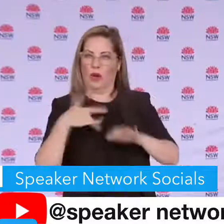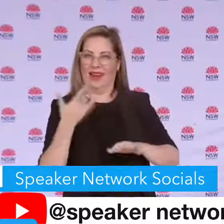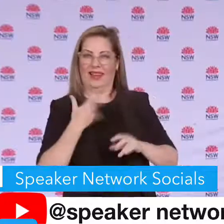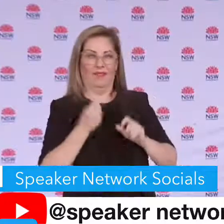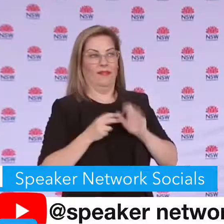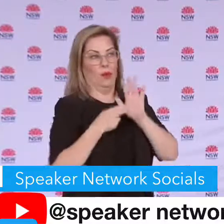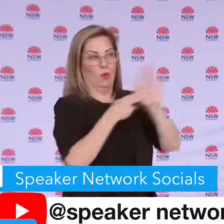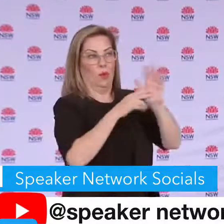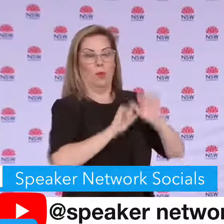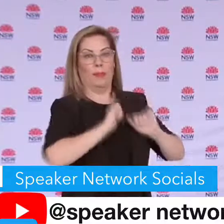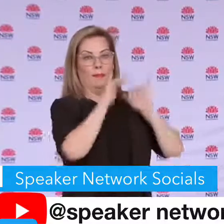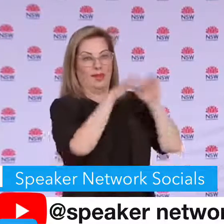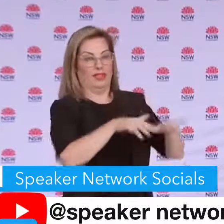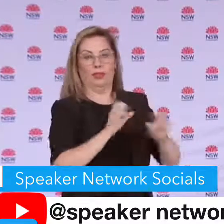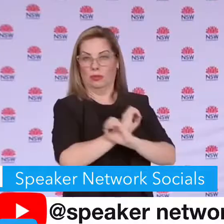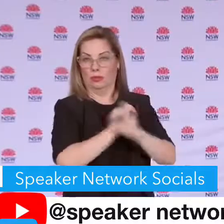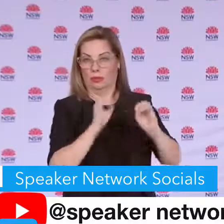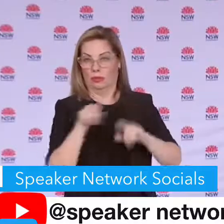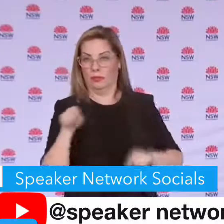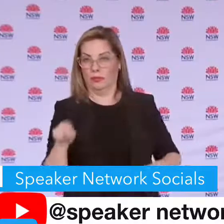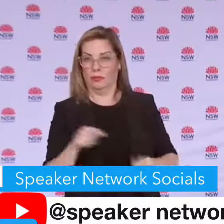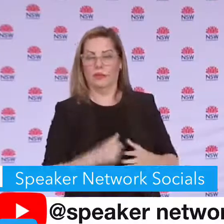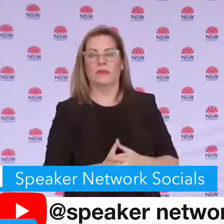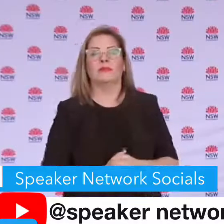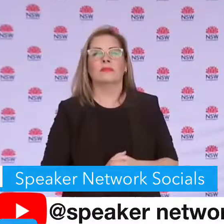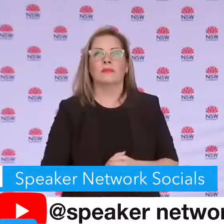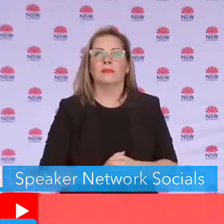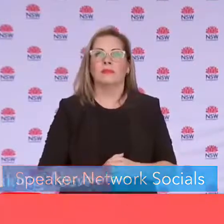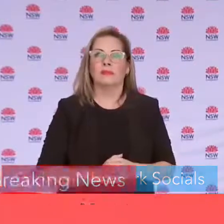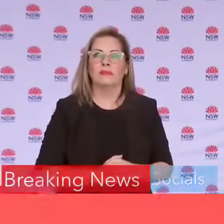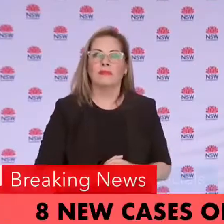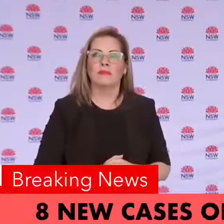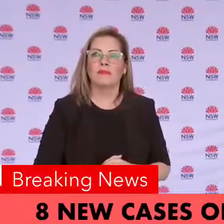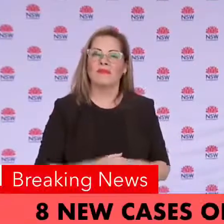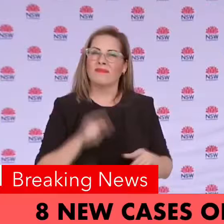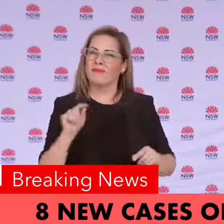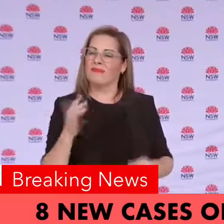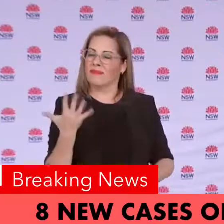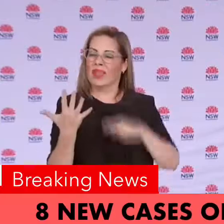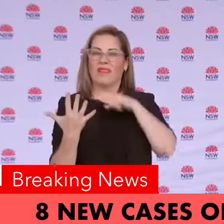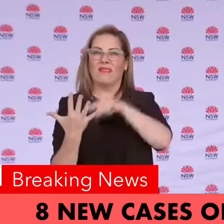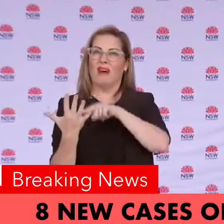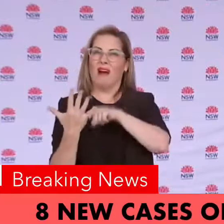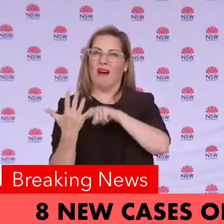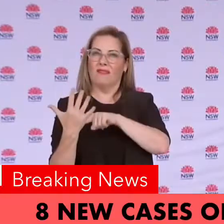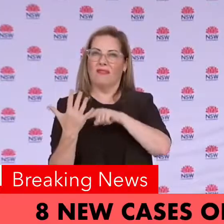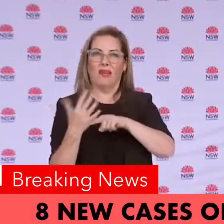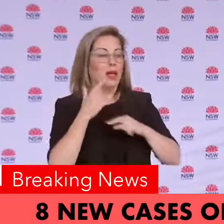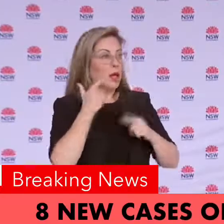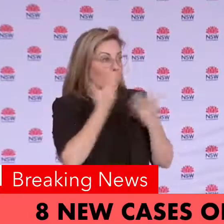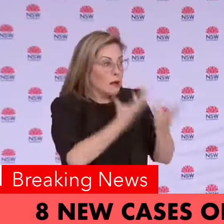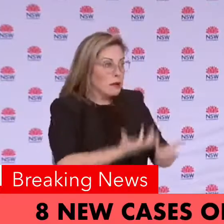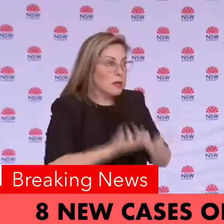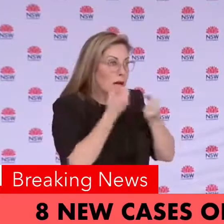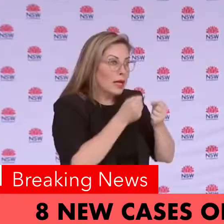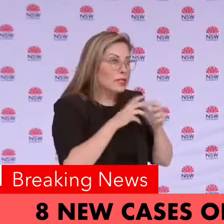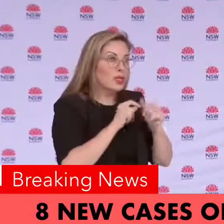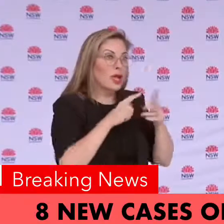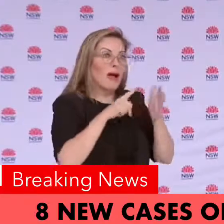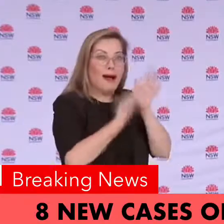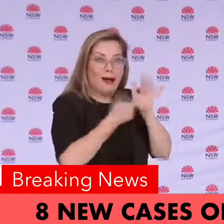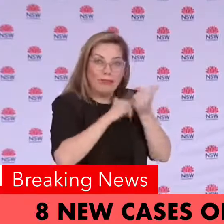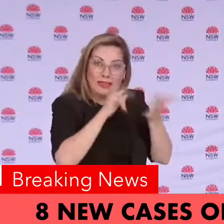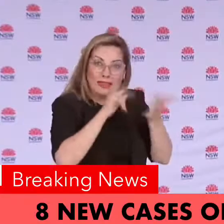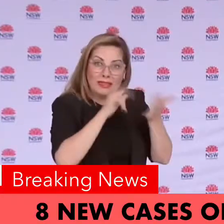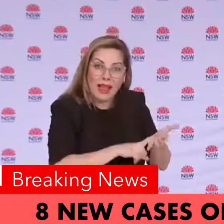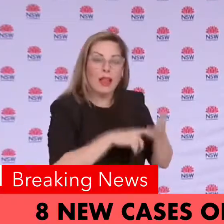5, were they contracted and transmission events outside of the Avalon RSL and Cola? So